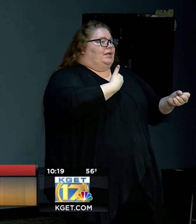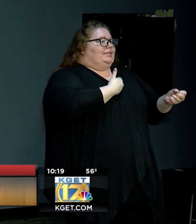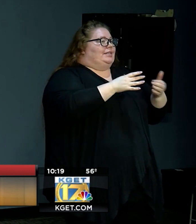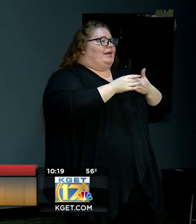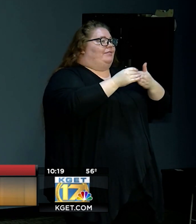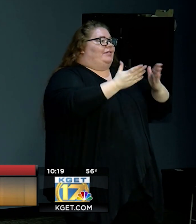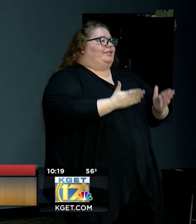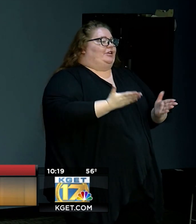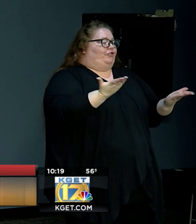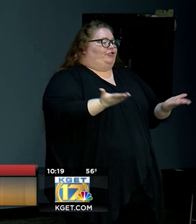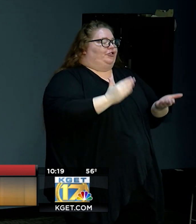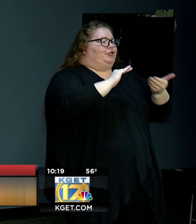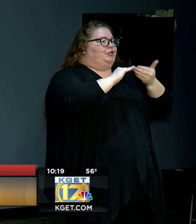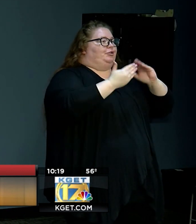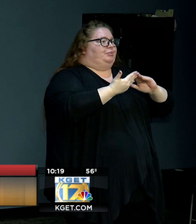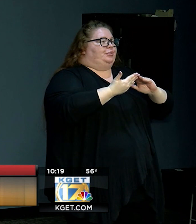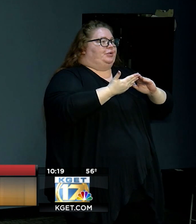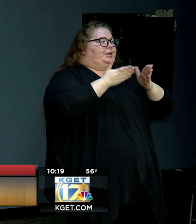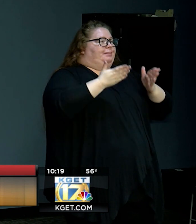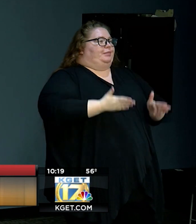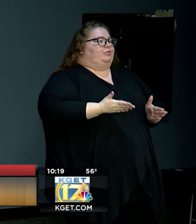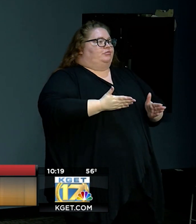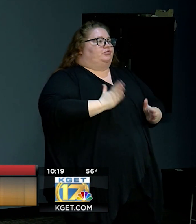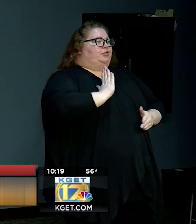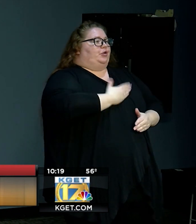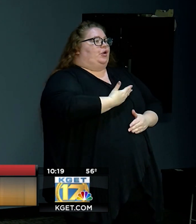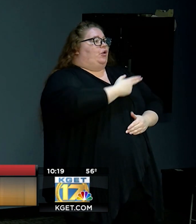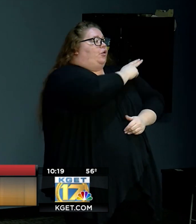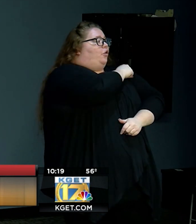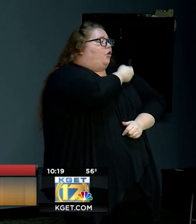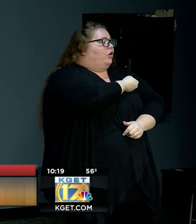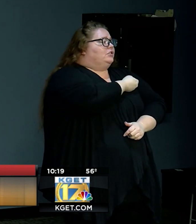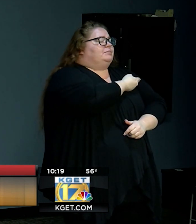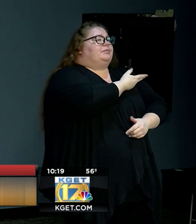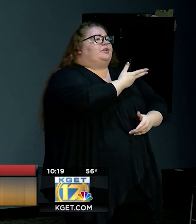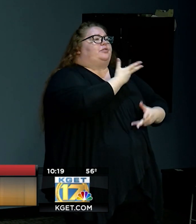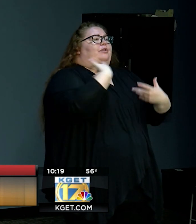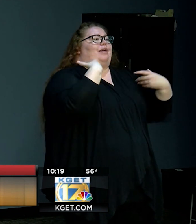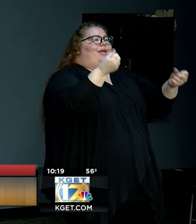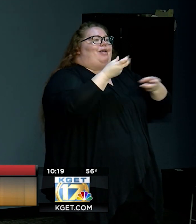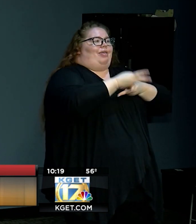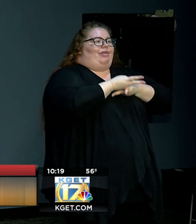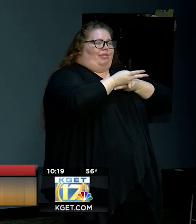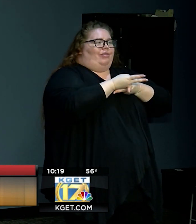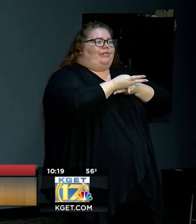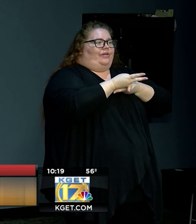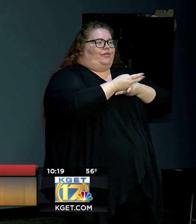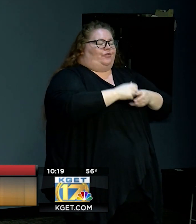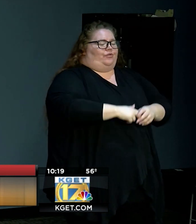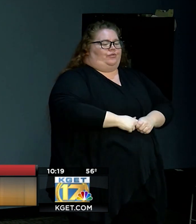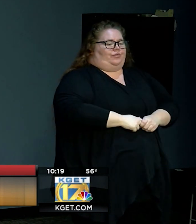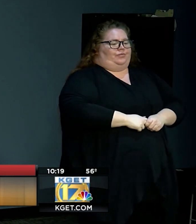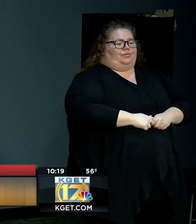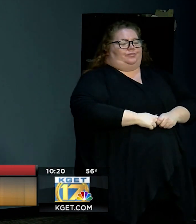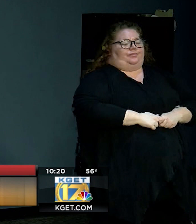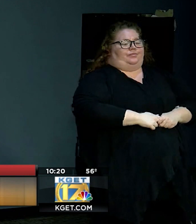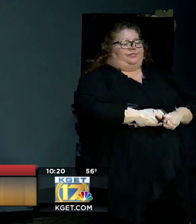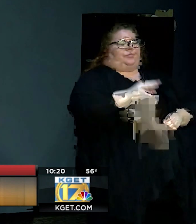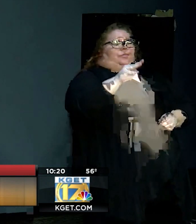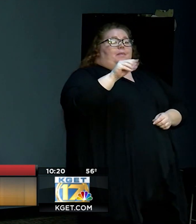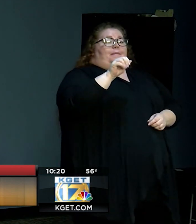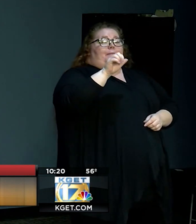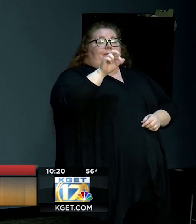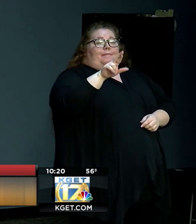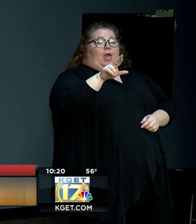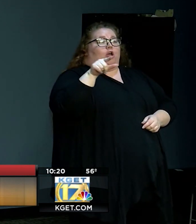as a person of our hospitals and our healthcare providers. As the mayor mentioned, we have